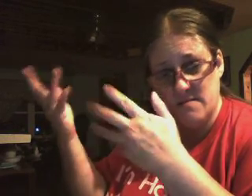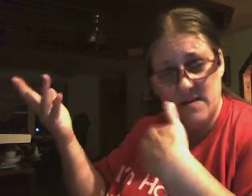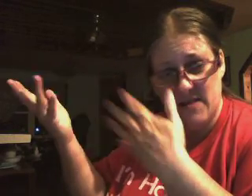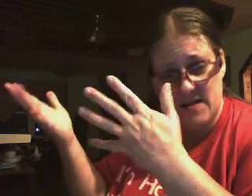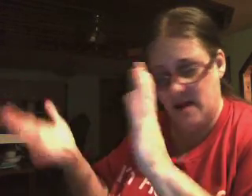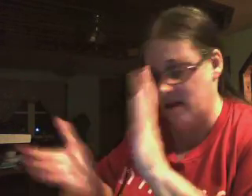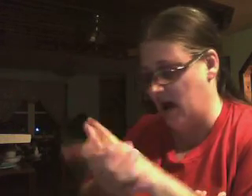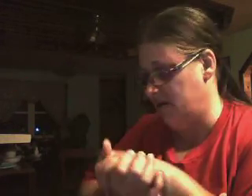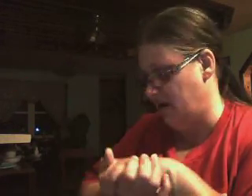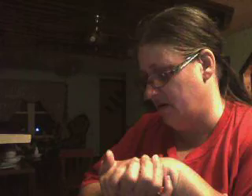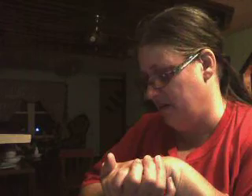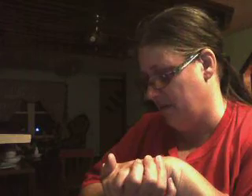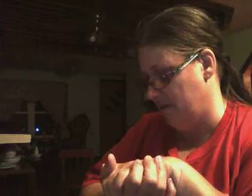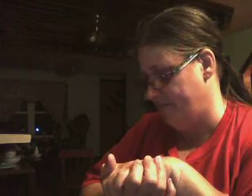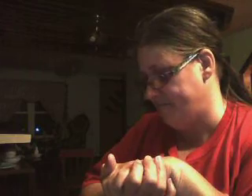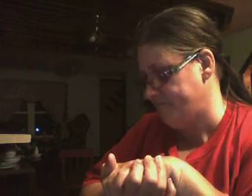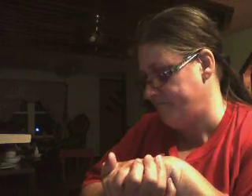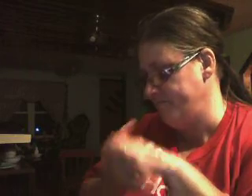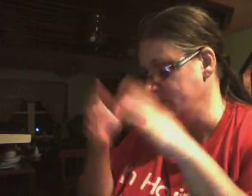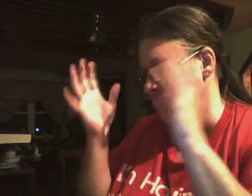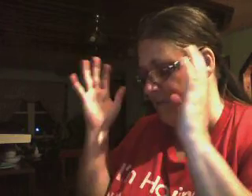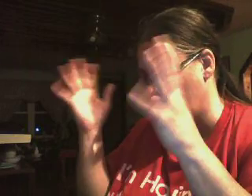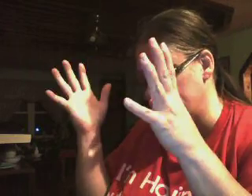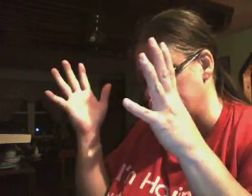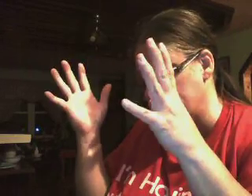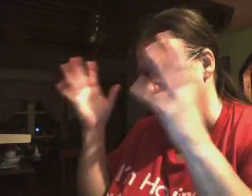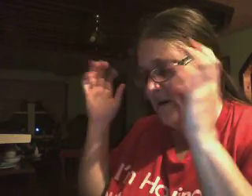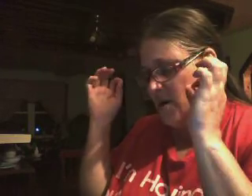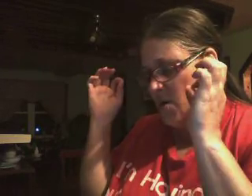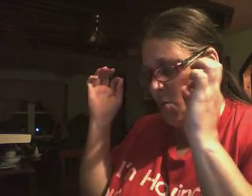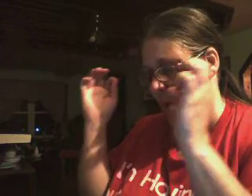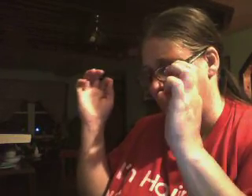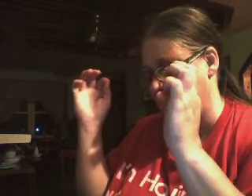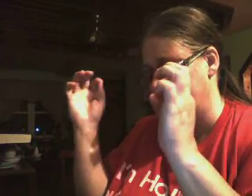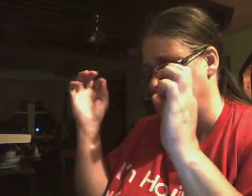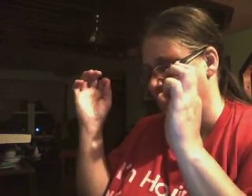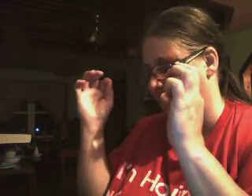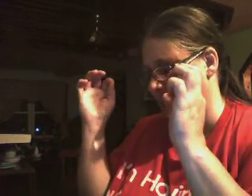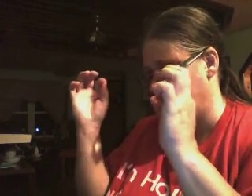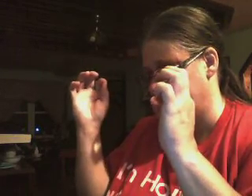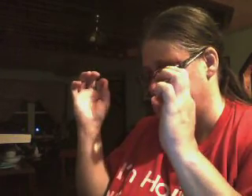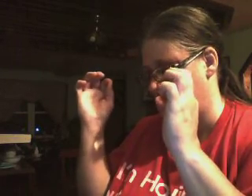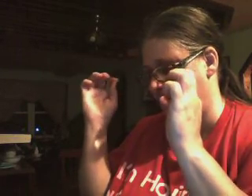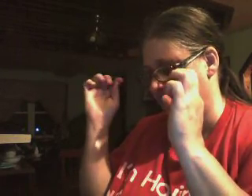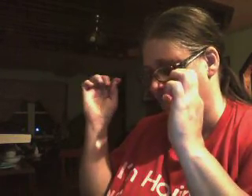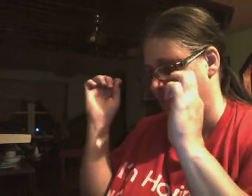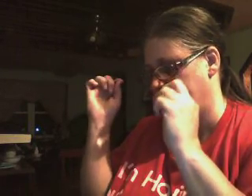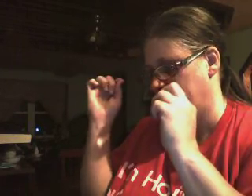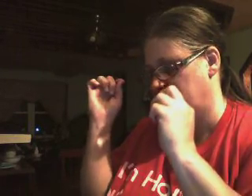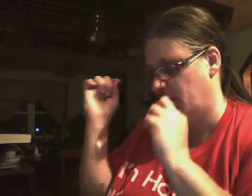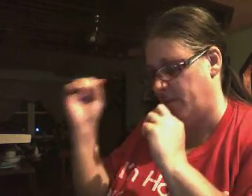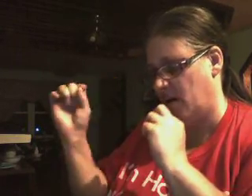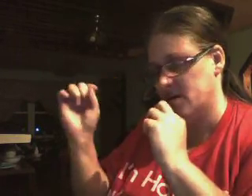pecans, or anything like that? I don't know. I don't remember. But the question is, what candy do you like best out of a box